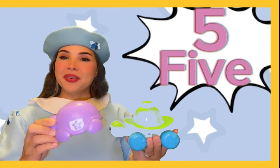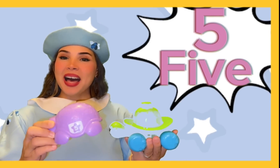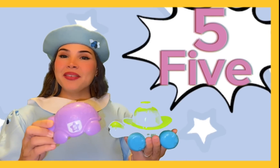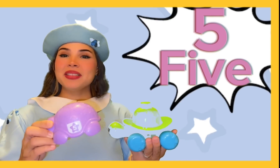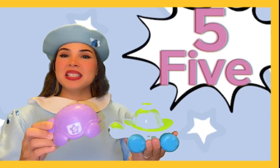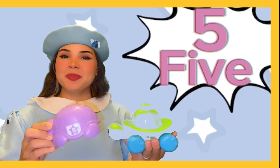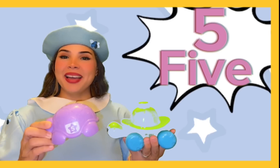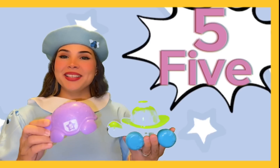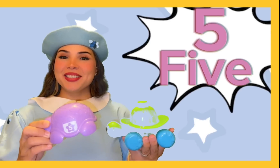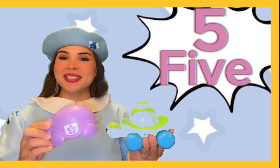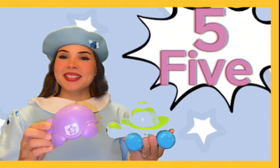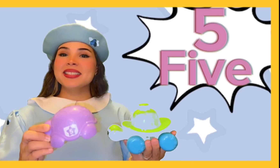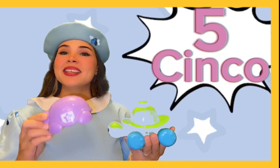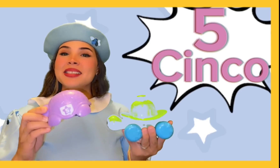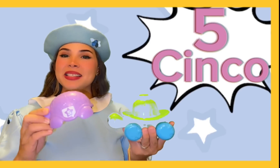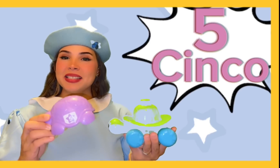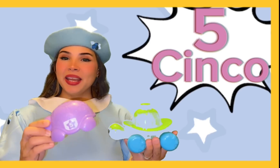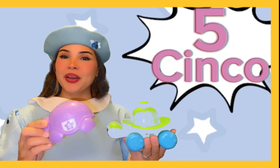5 in Spanish is cinco.